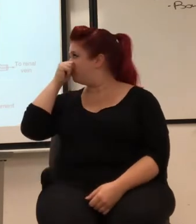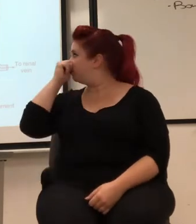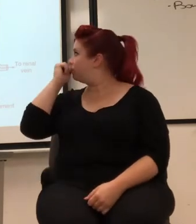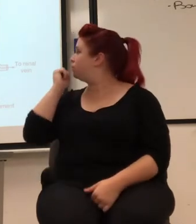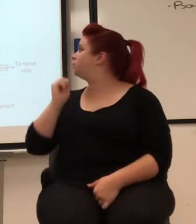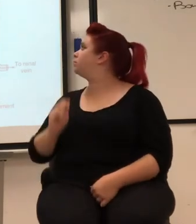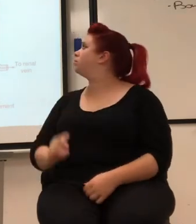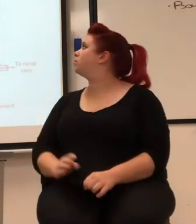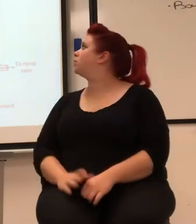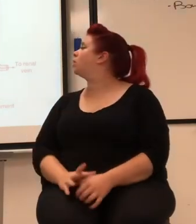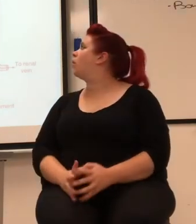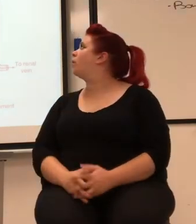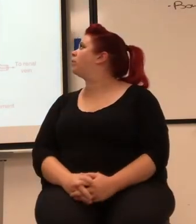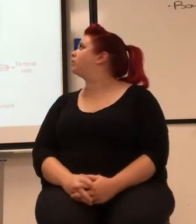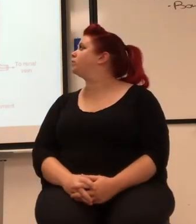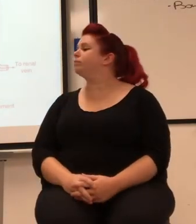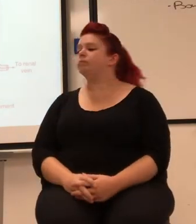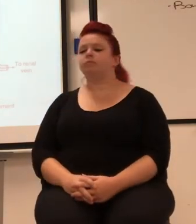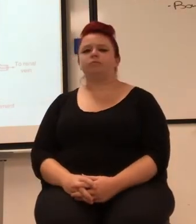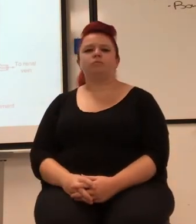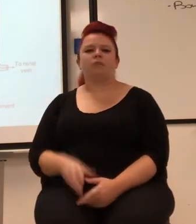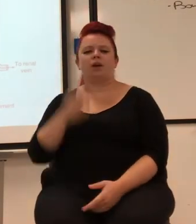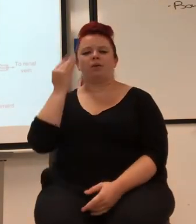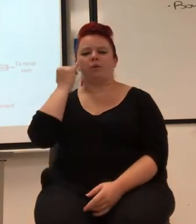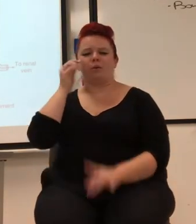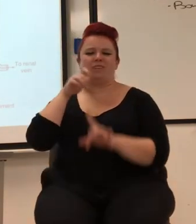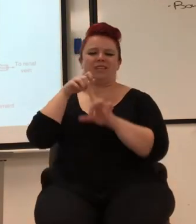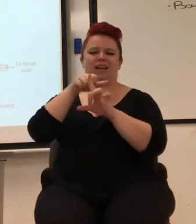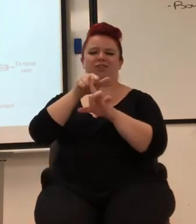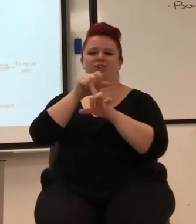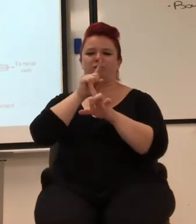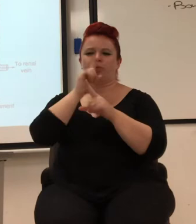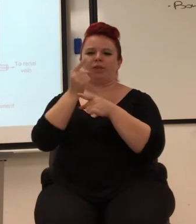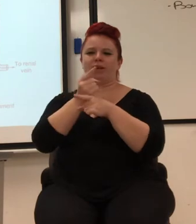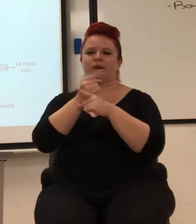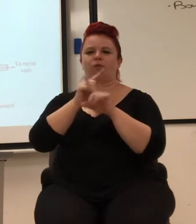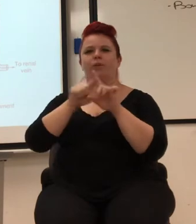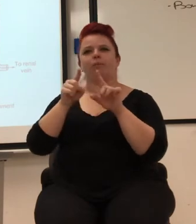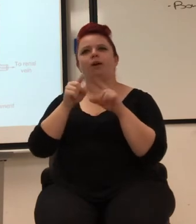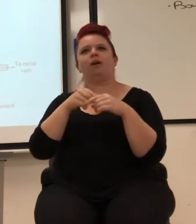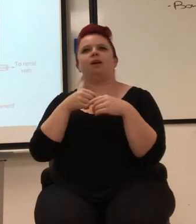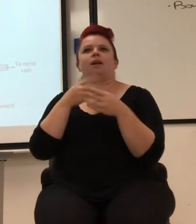Catching, I don't know if that's an accurate term, but catches all the filtrate.